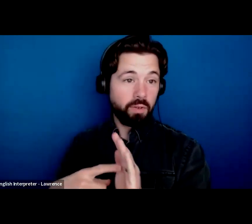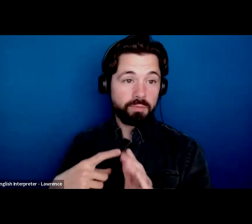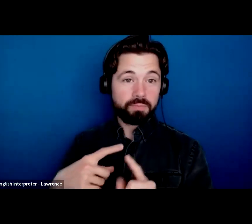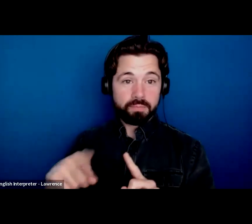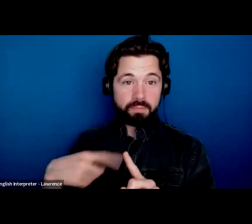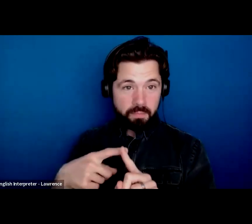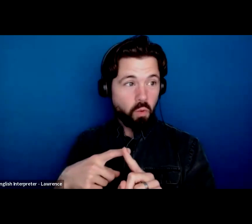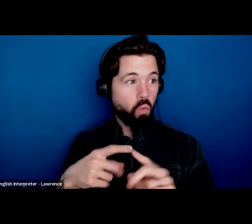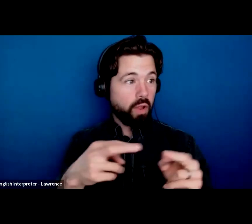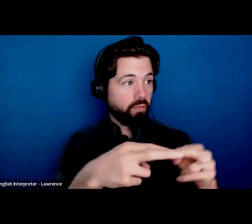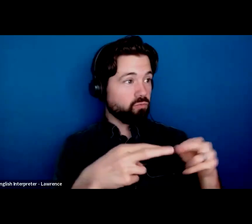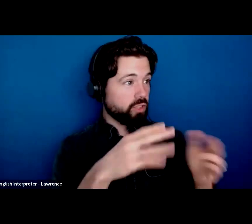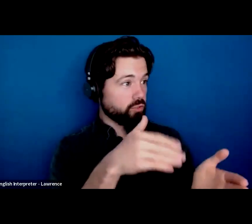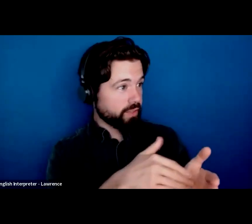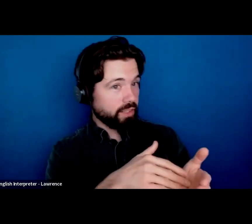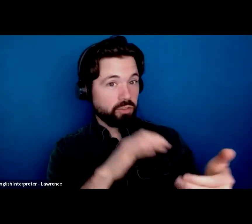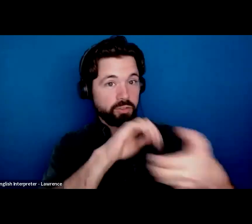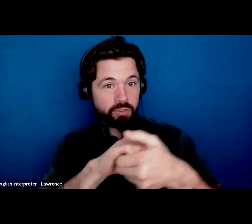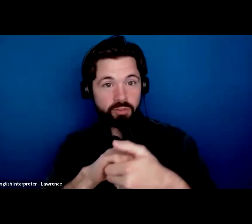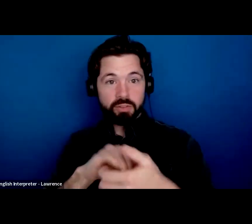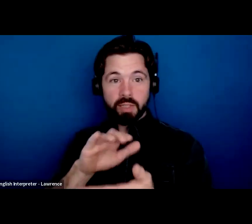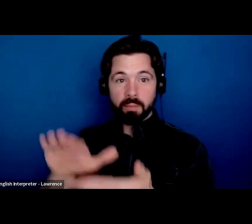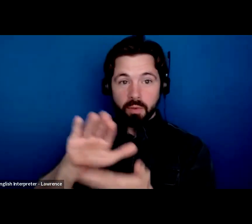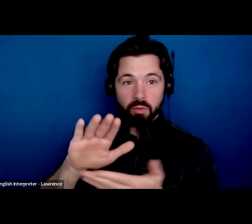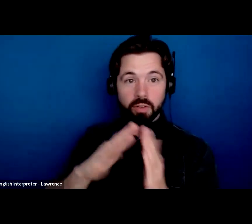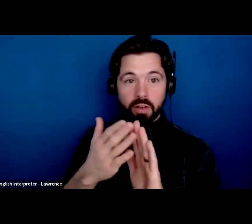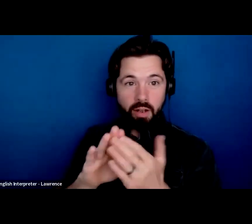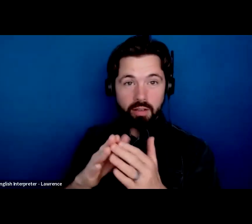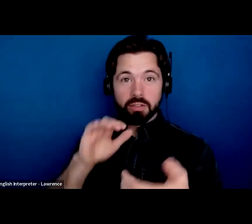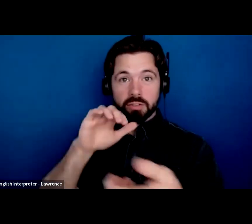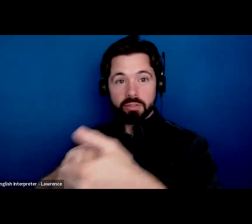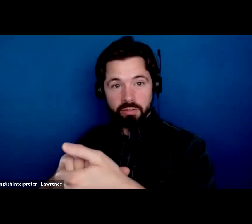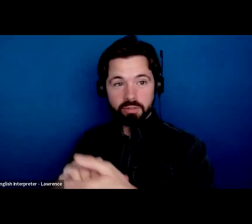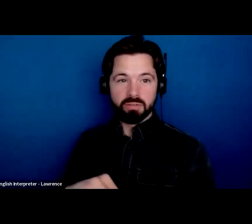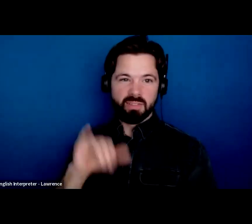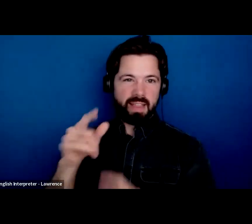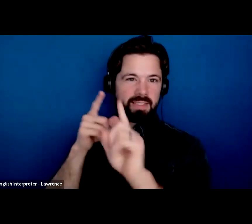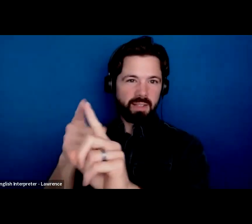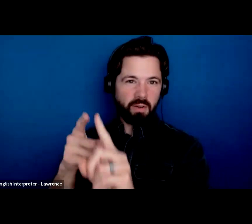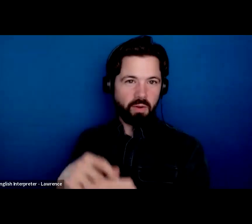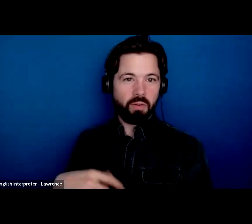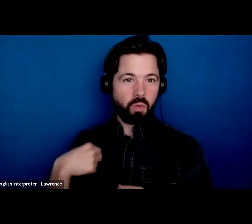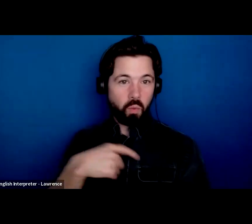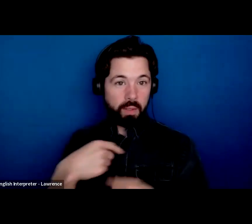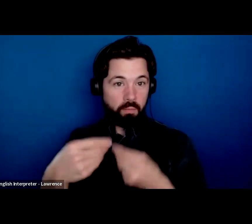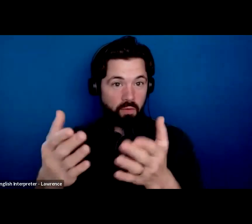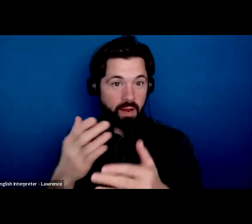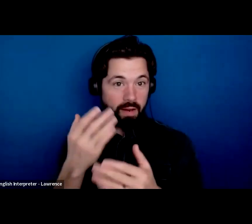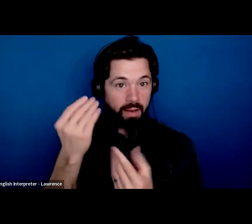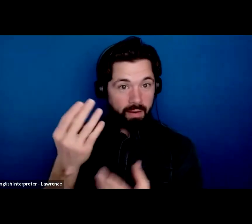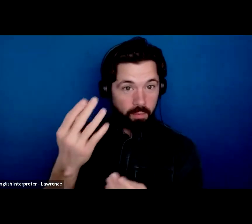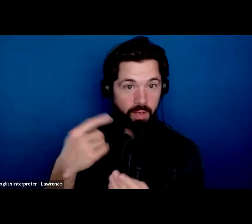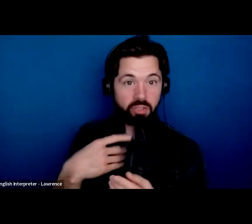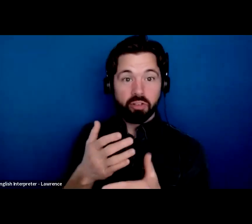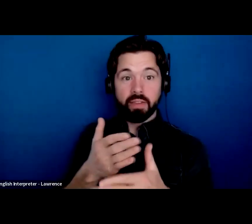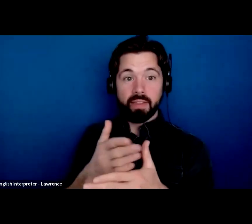other regional centers, with other community colleges as well. So, and that's the goal, that they want to take this information and kind of share with others and say, hey, create